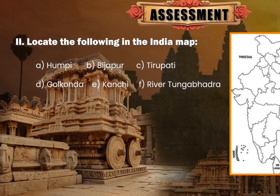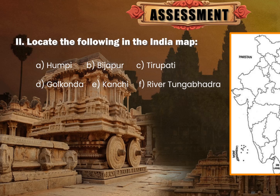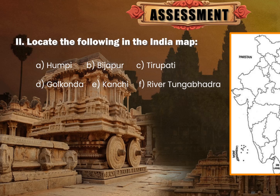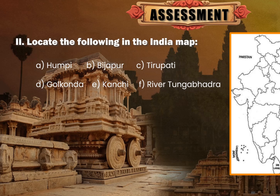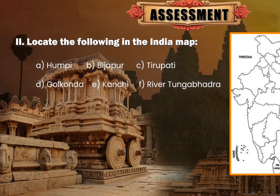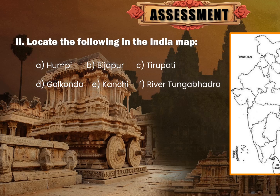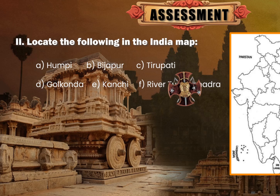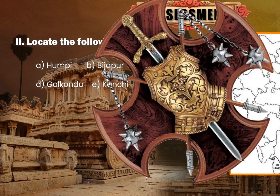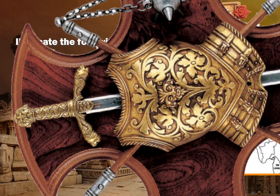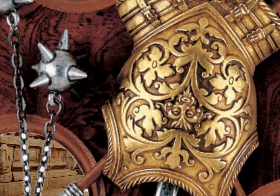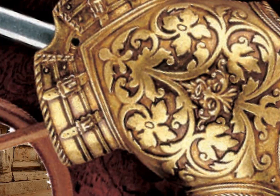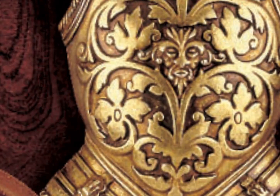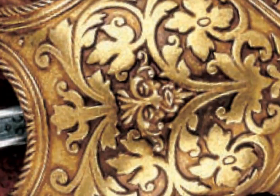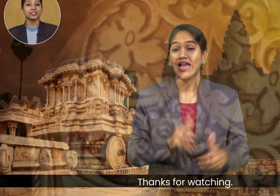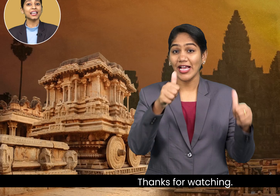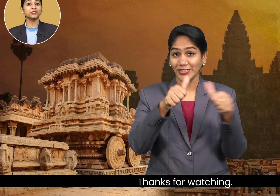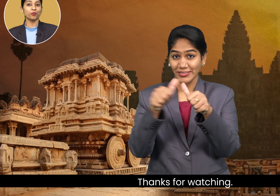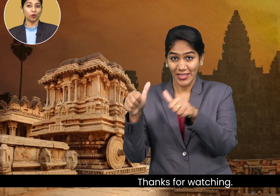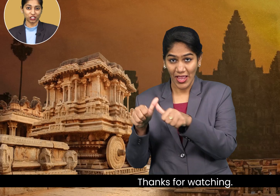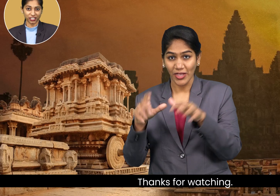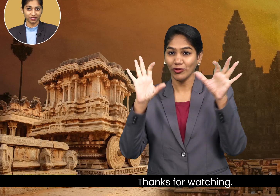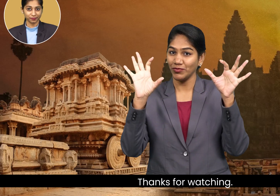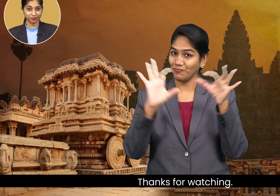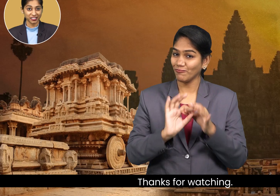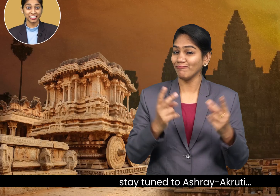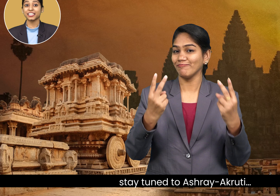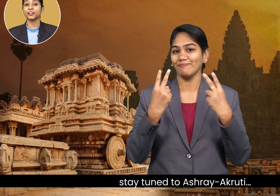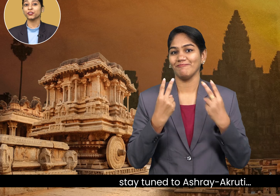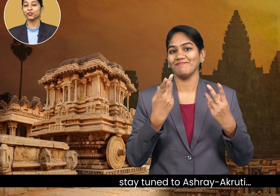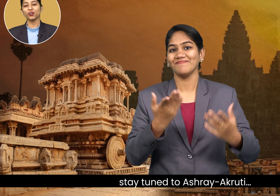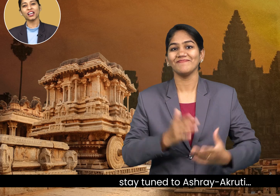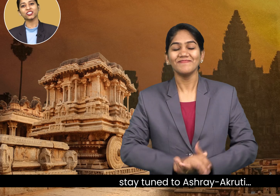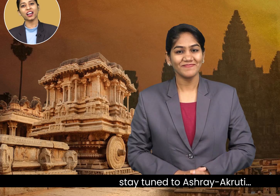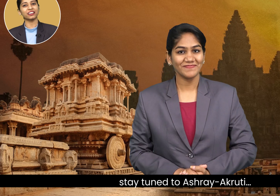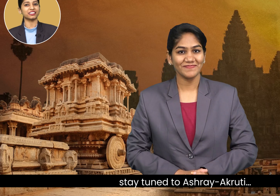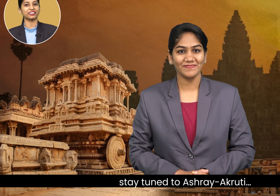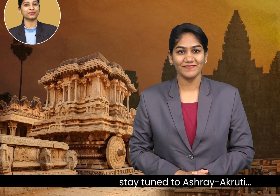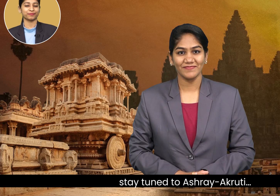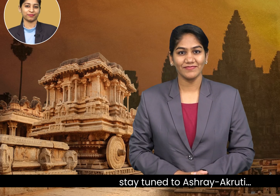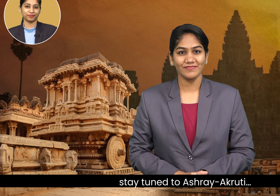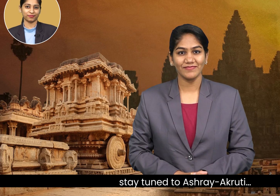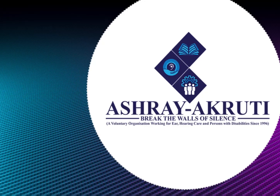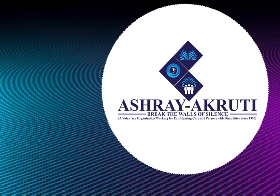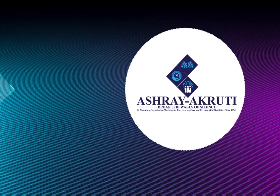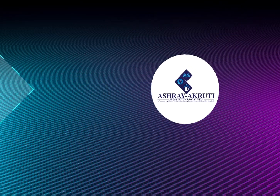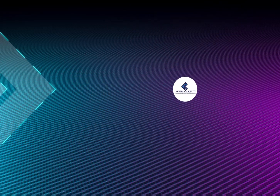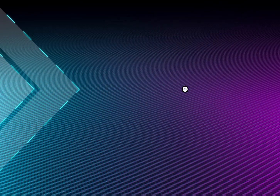Thanks for watching. Stay tuned to Ashray Akruti.